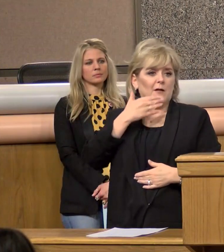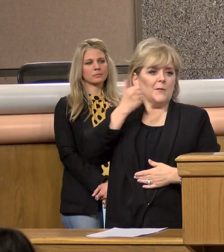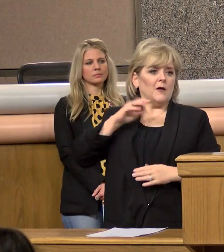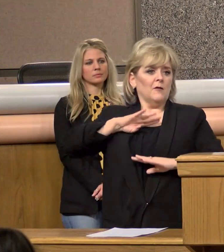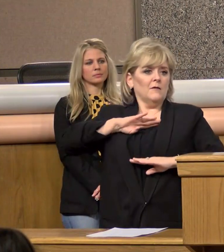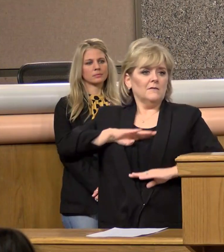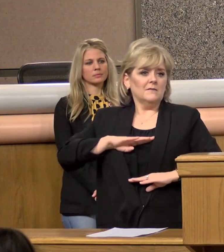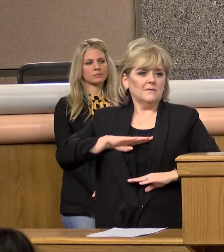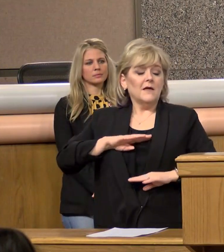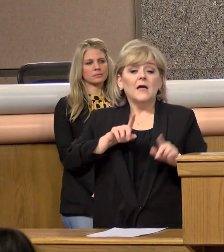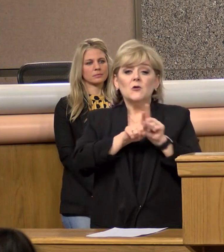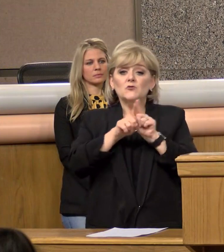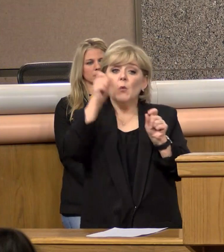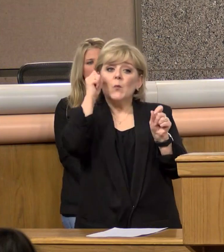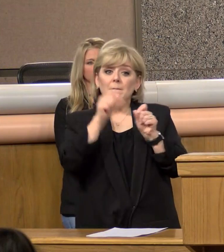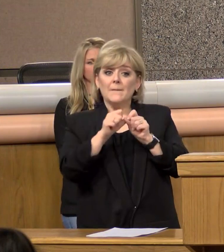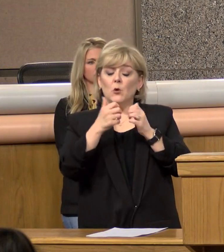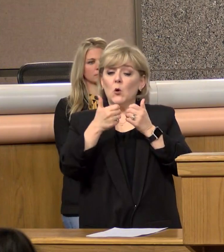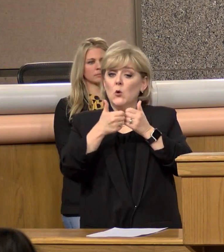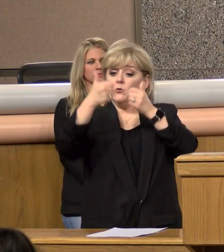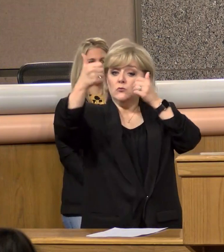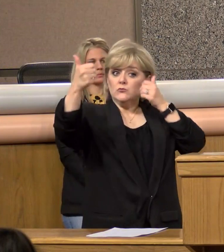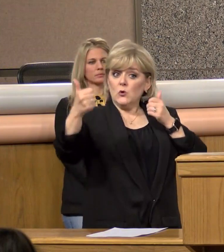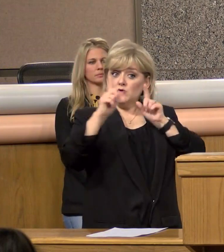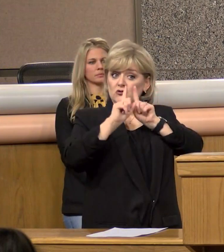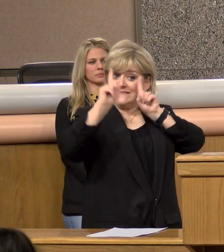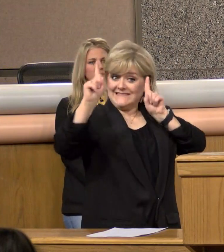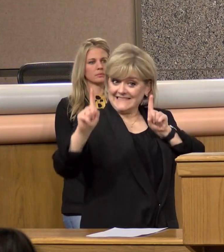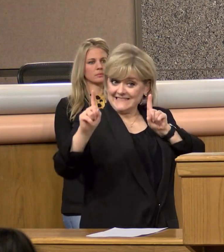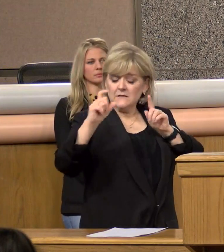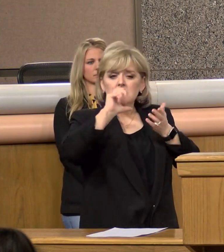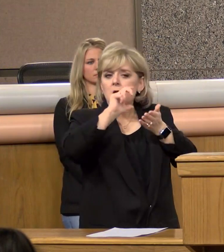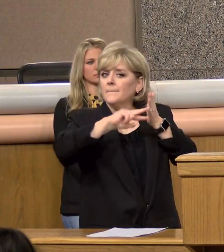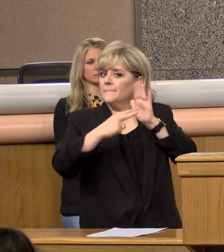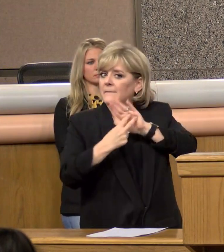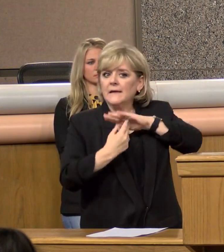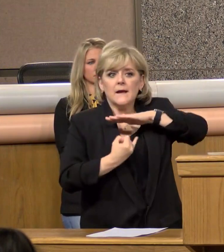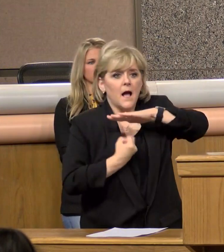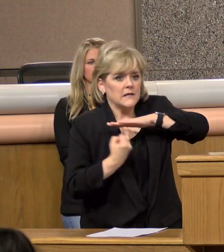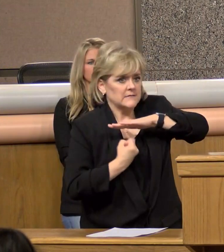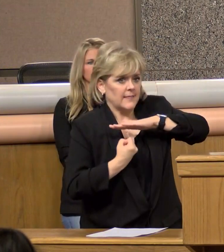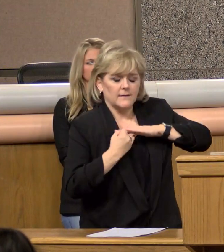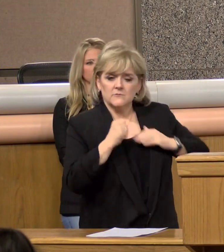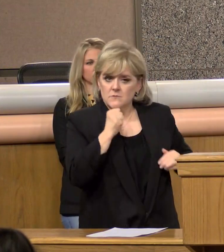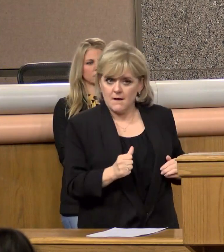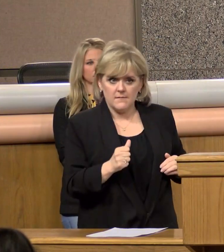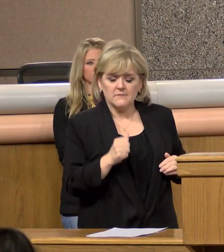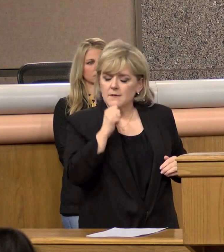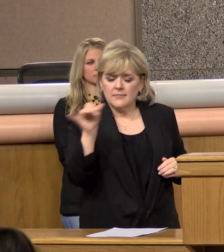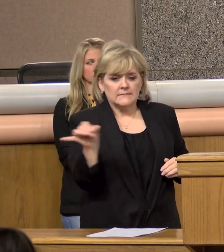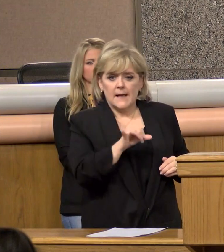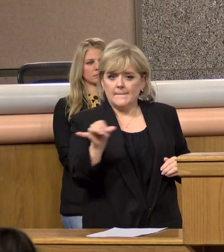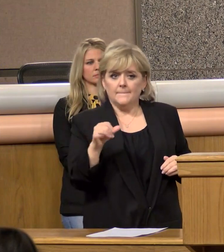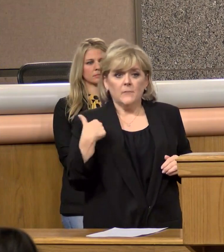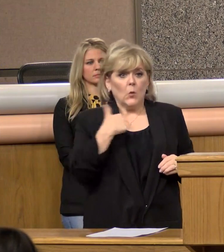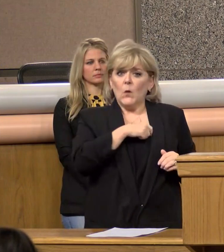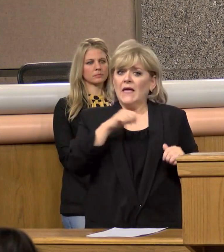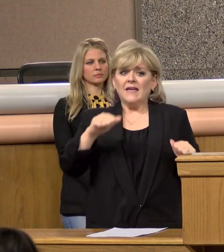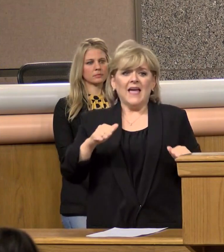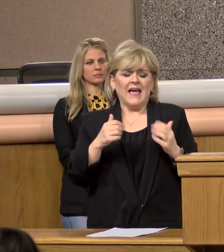also remember social distancing is not social isolation. Luckily we live in a time where we can connect virtually with our loved ones